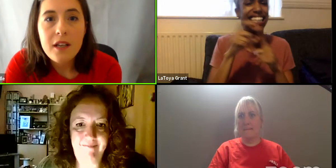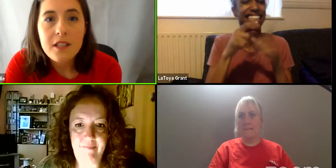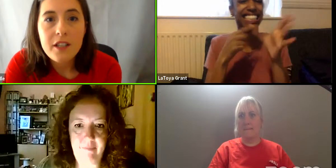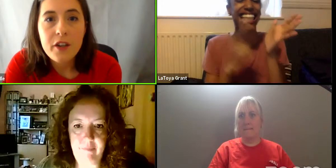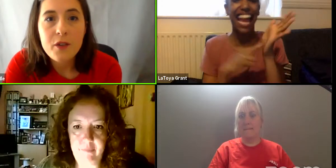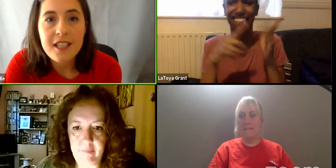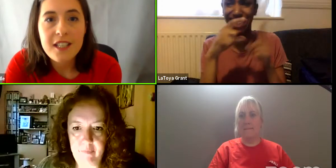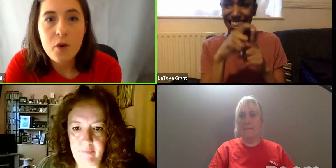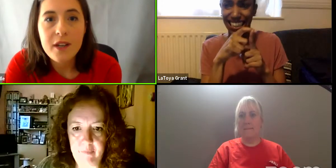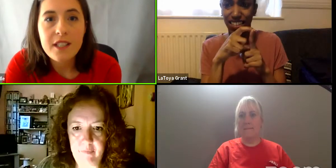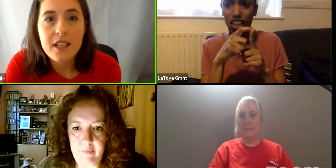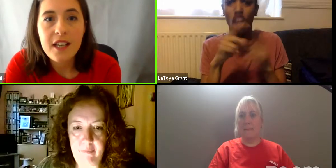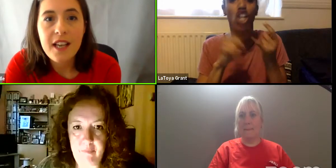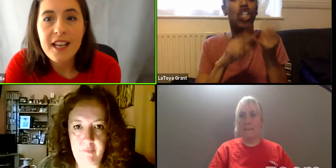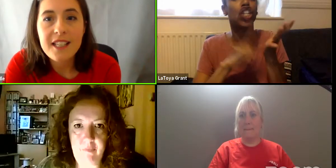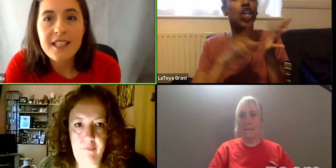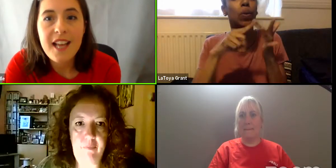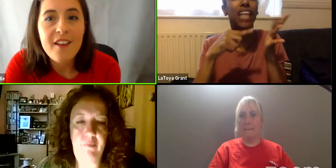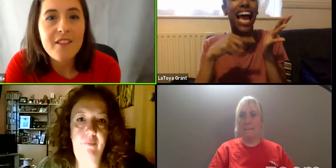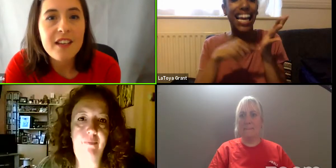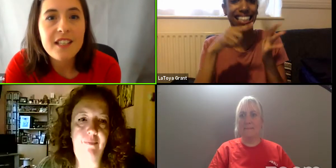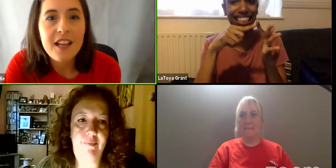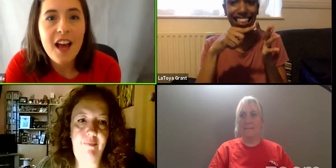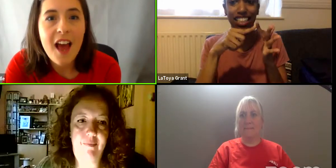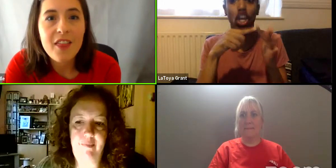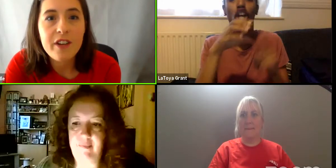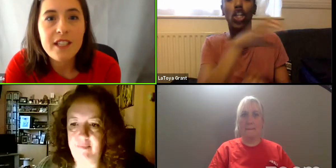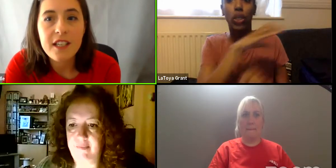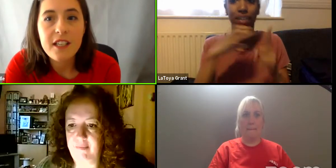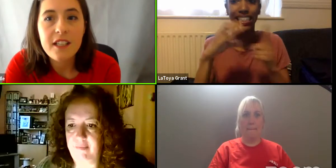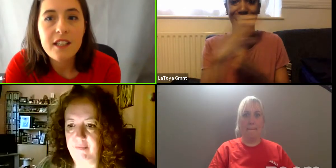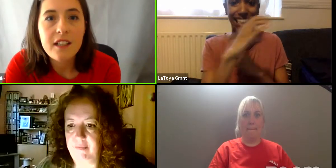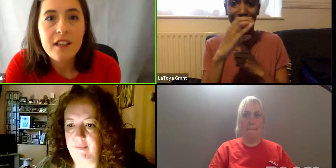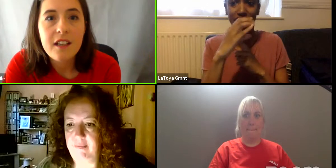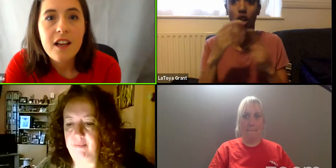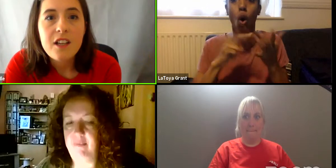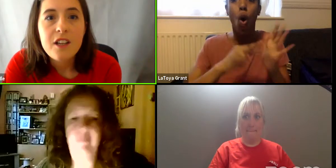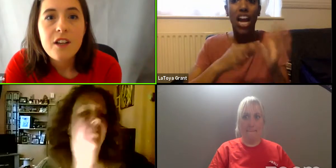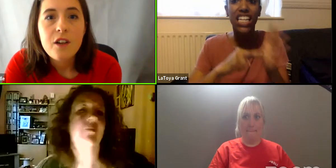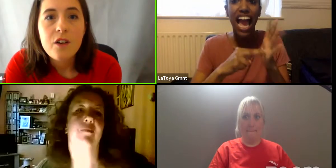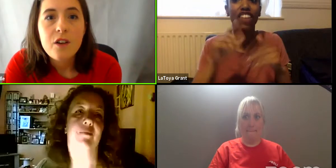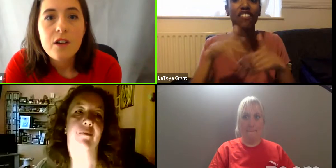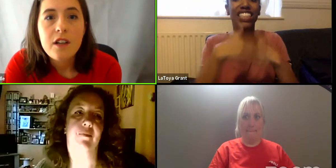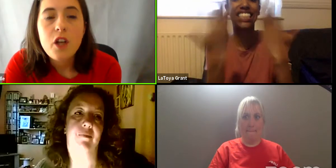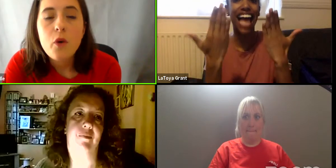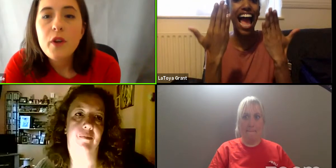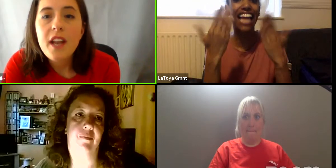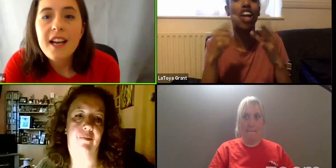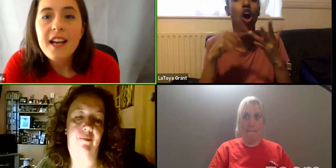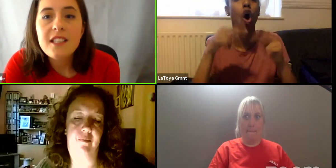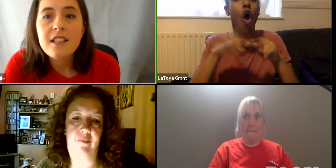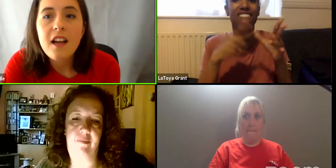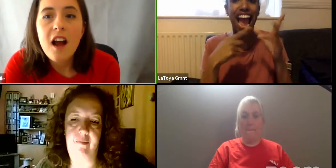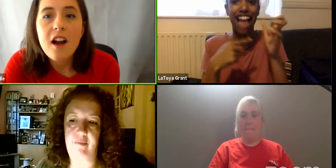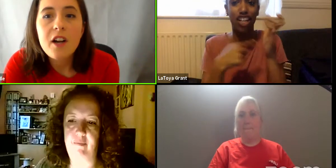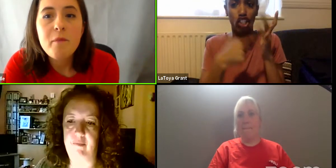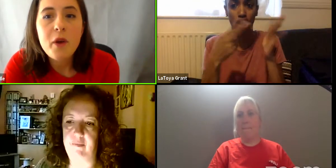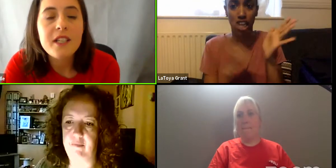one person who's asked a question is David Etherington. So